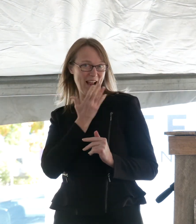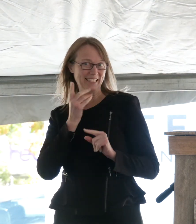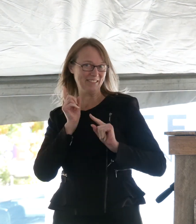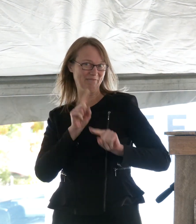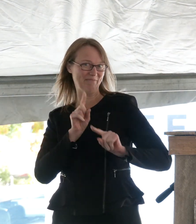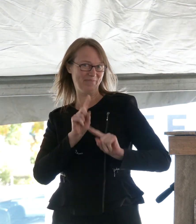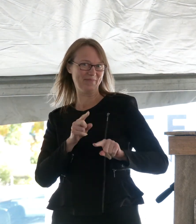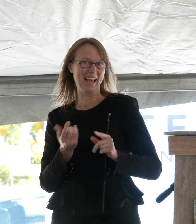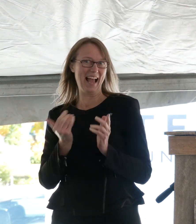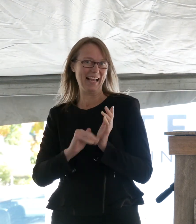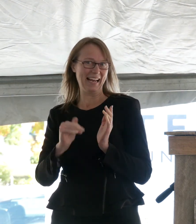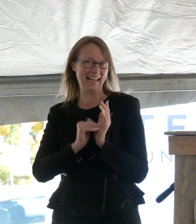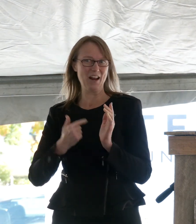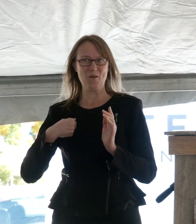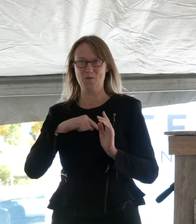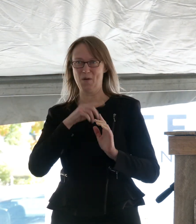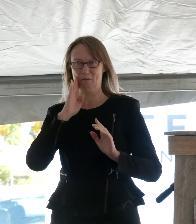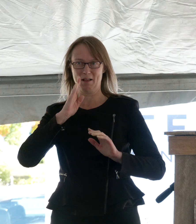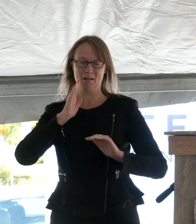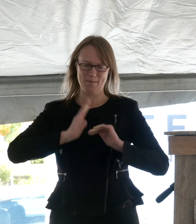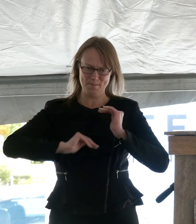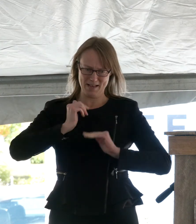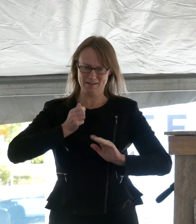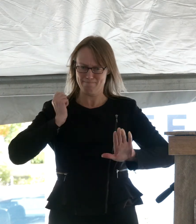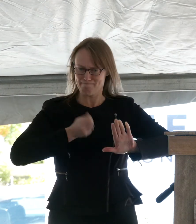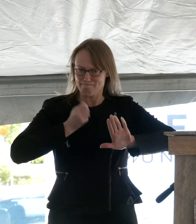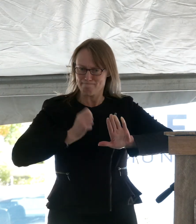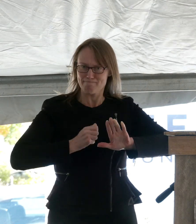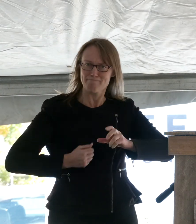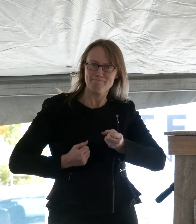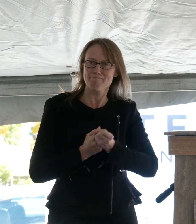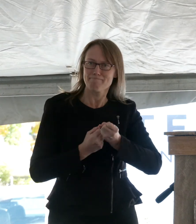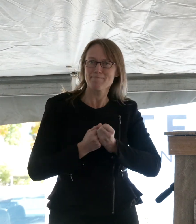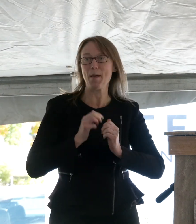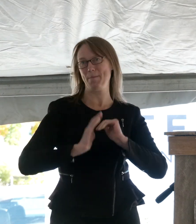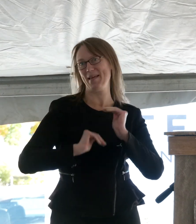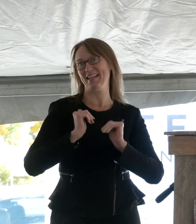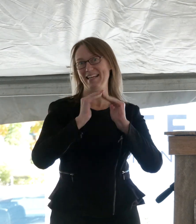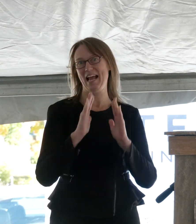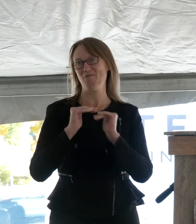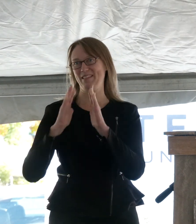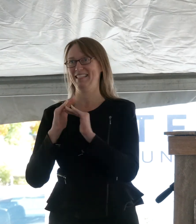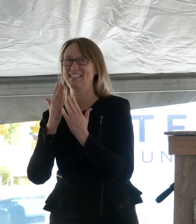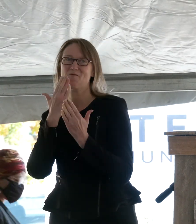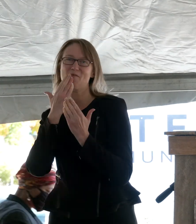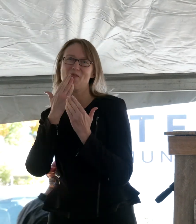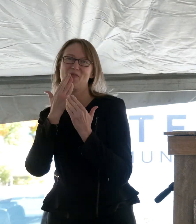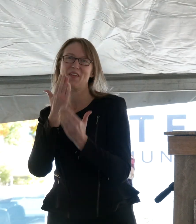be swinging hammers and putting up houses, and we deeply appreciate your support. Thank you, St. Louis.